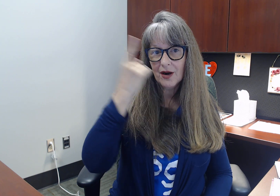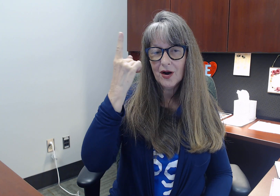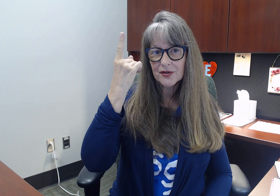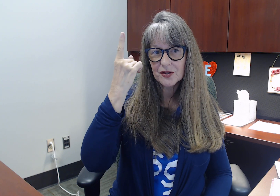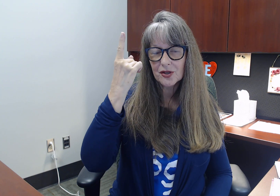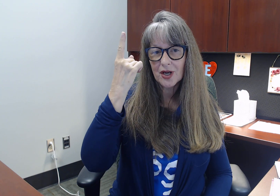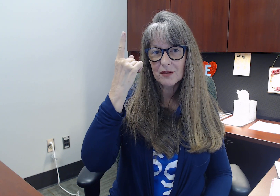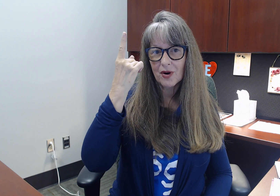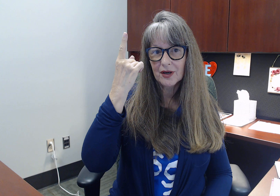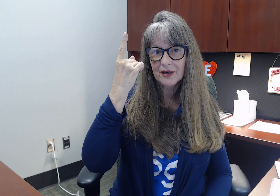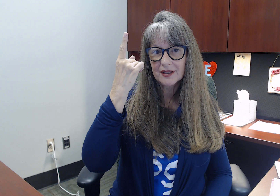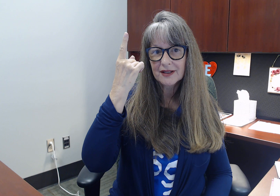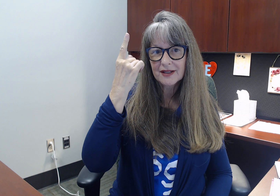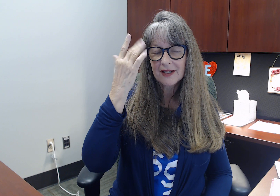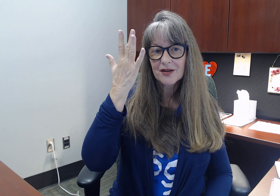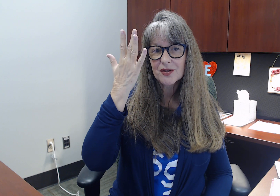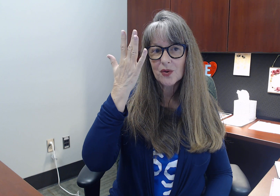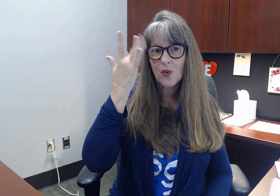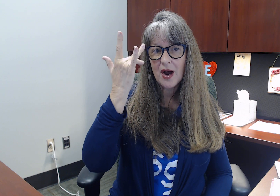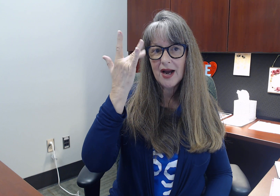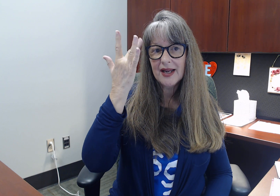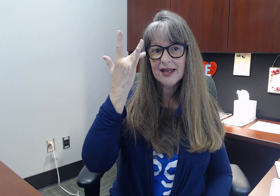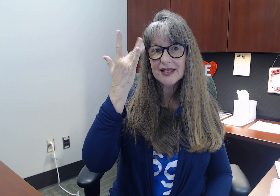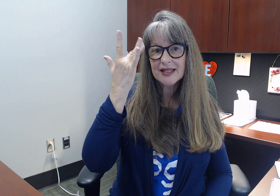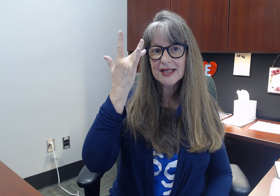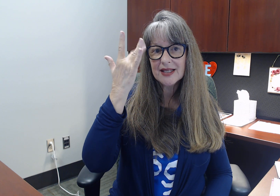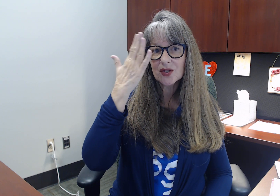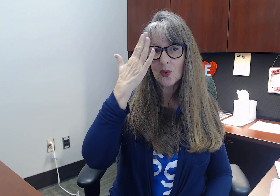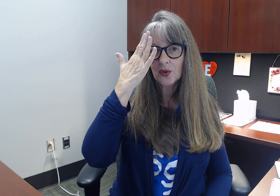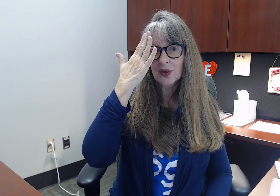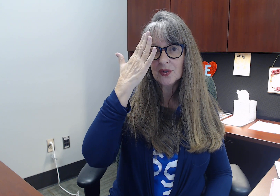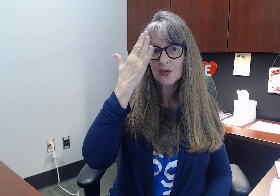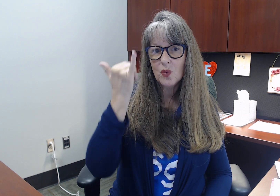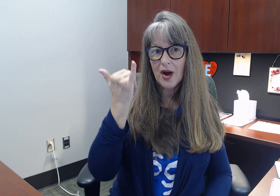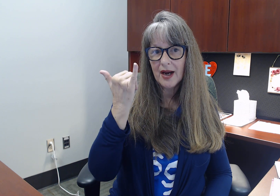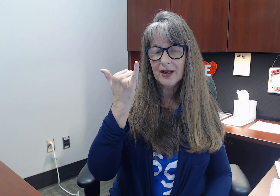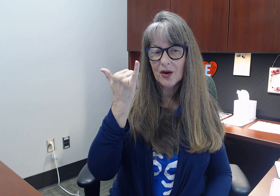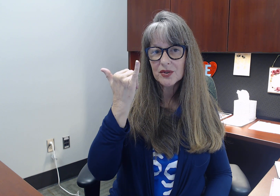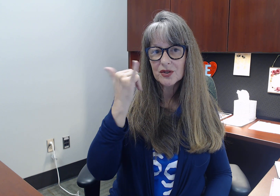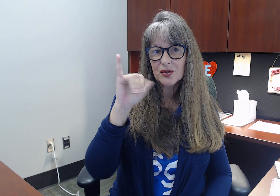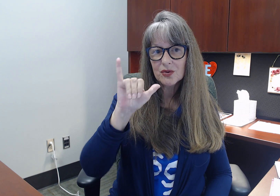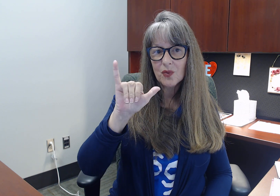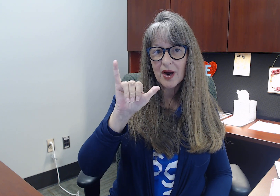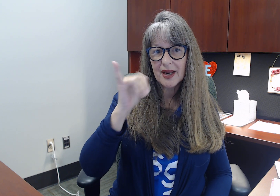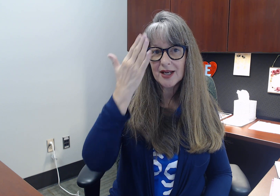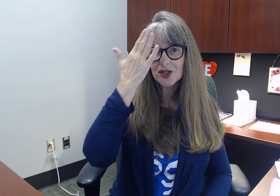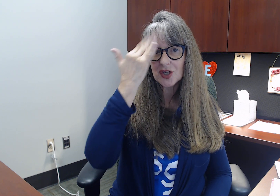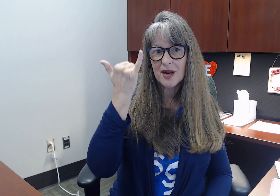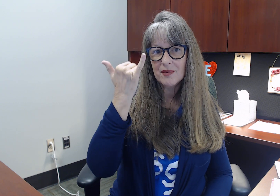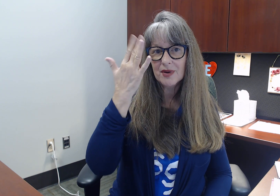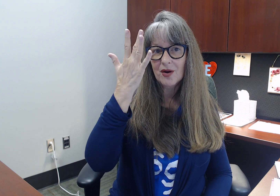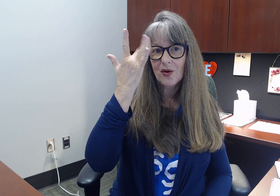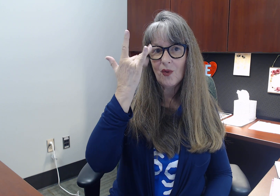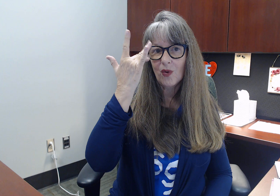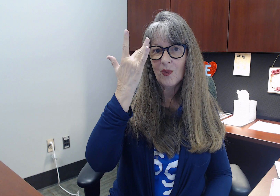Because, it's a check mark. So why is this? Or you can do why, goes into the Y hand shape, or